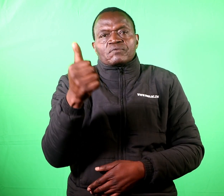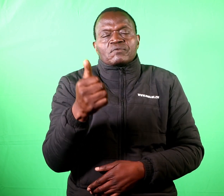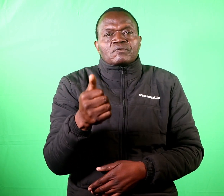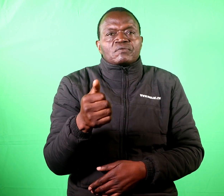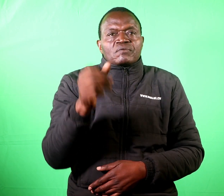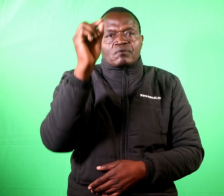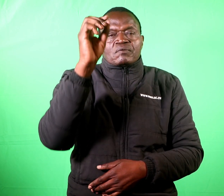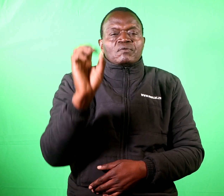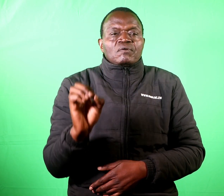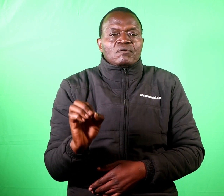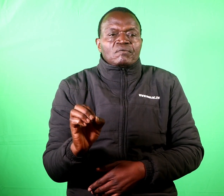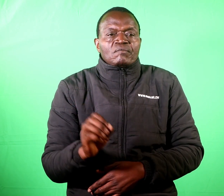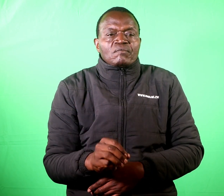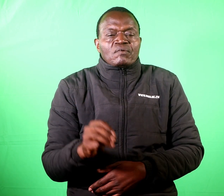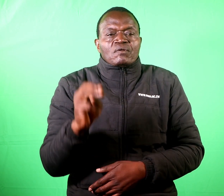56%, Mashingo